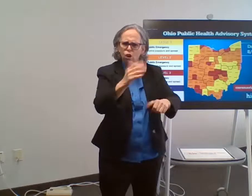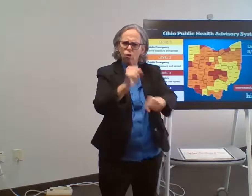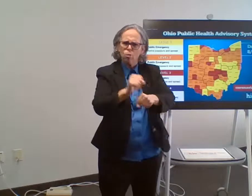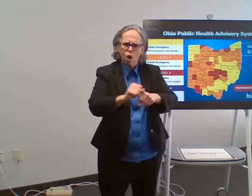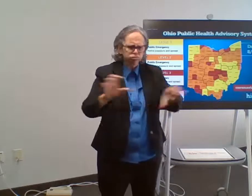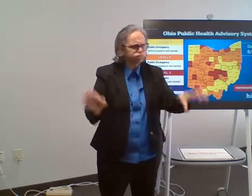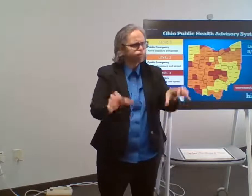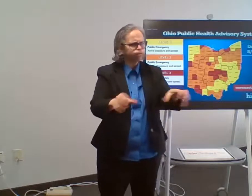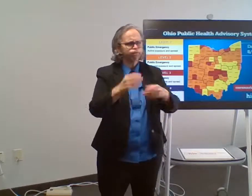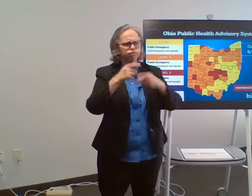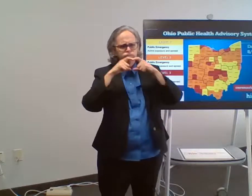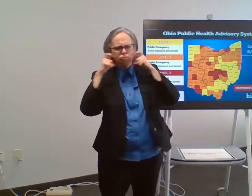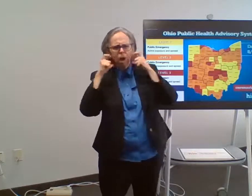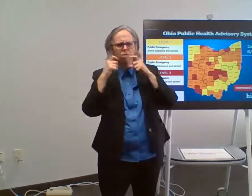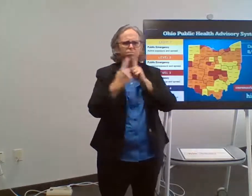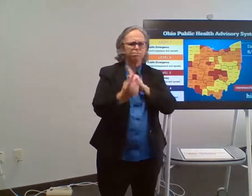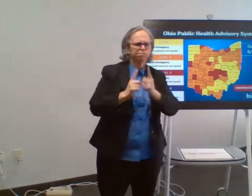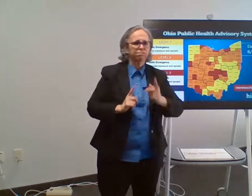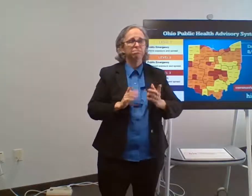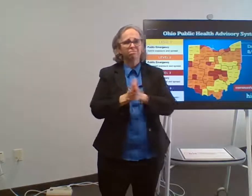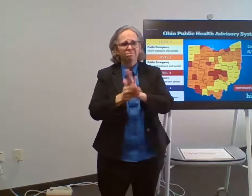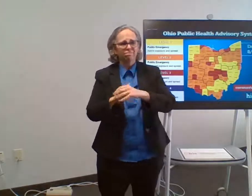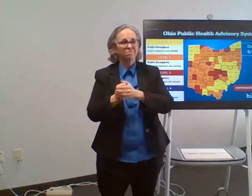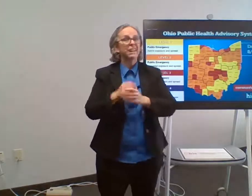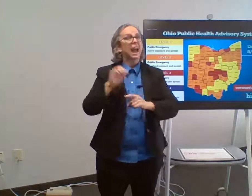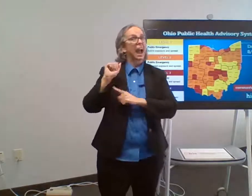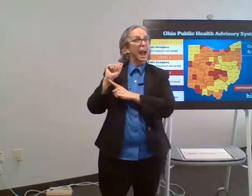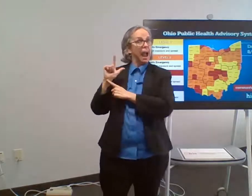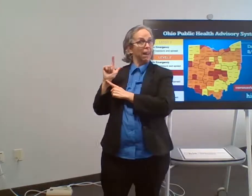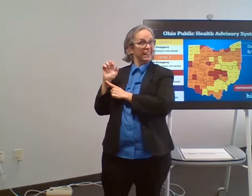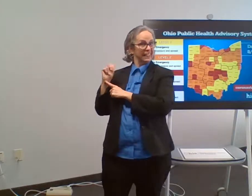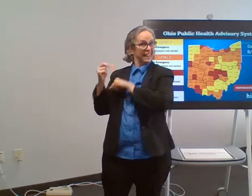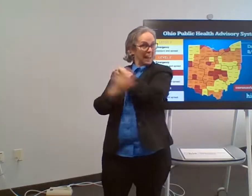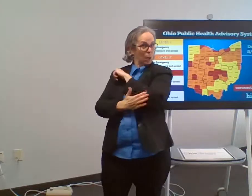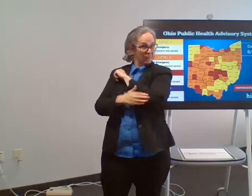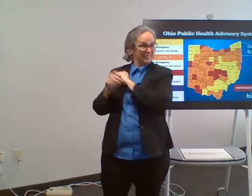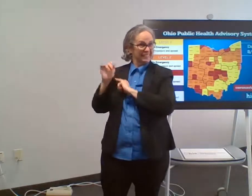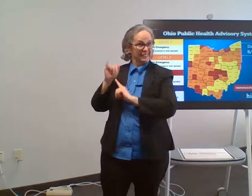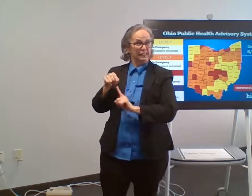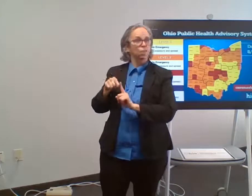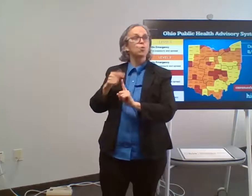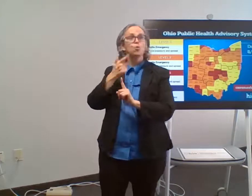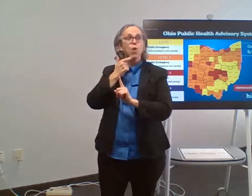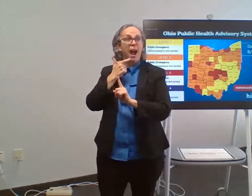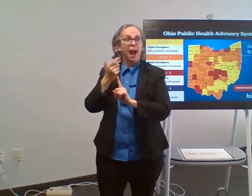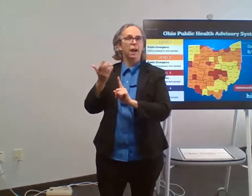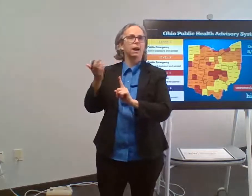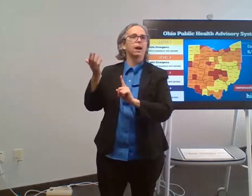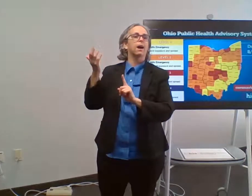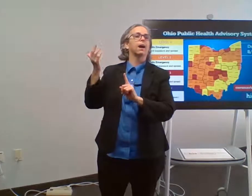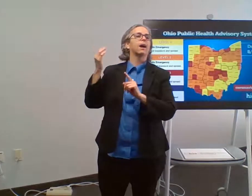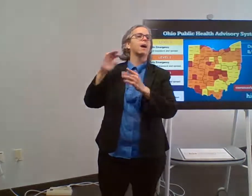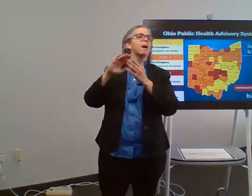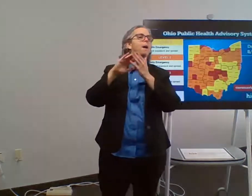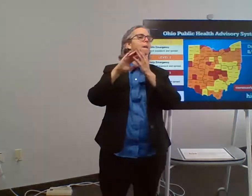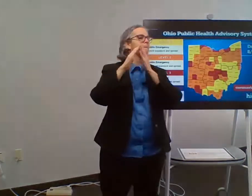down. Allen County dropped 2 indicators. They fell off the list for high incidence counties based on the